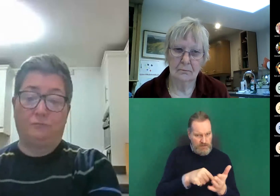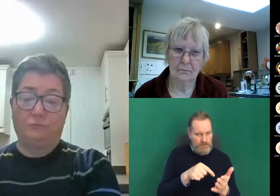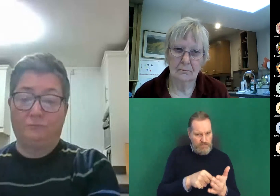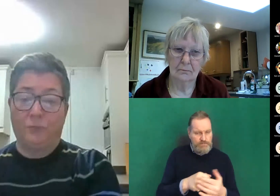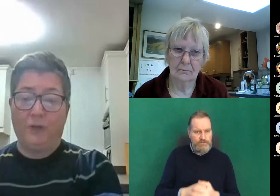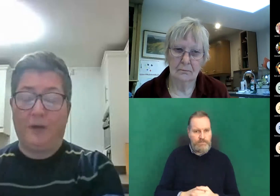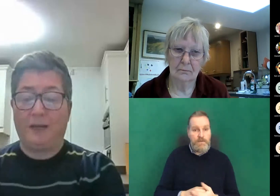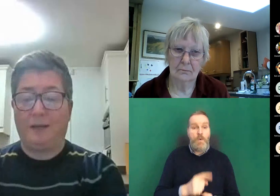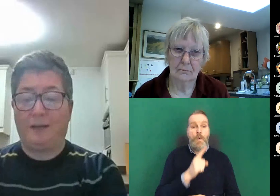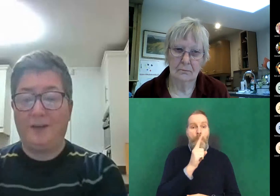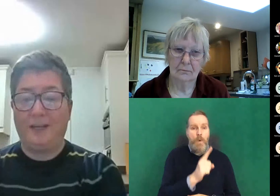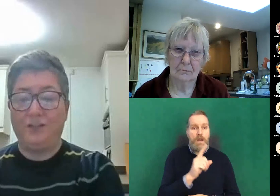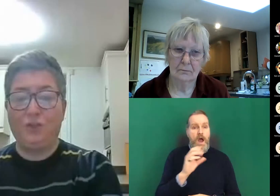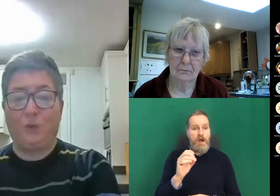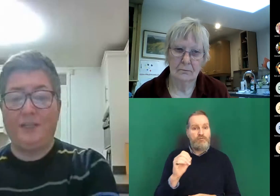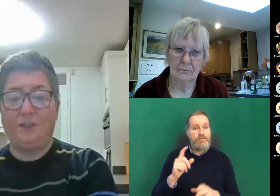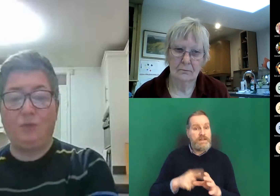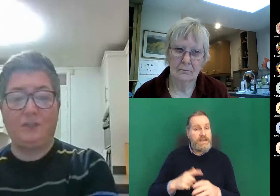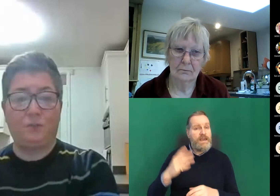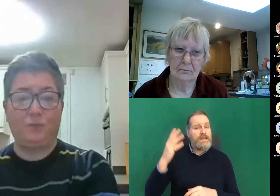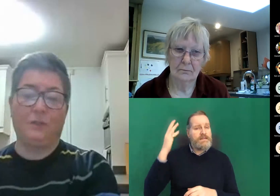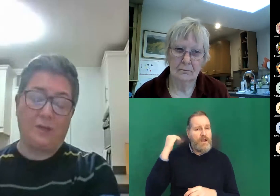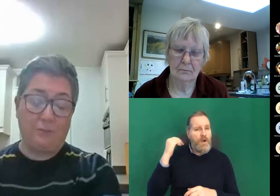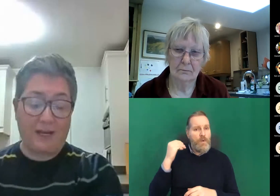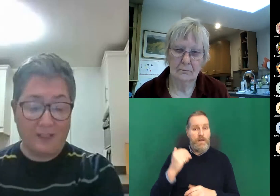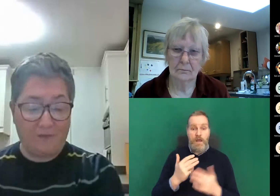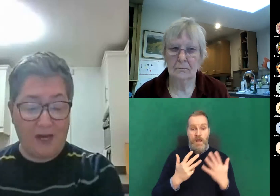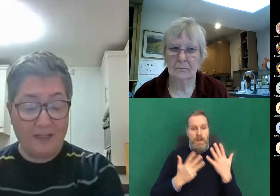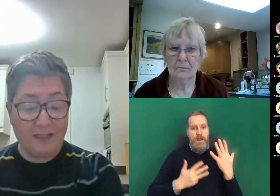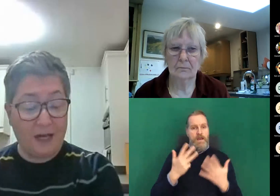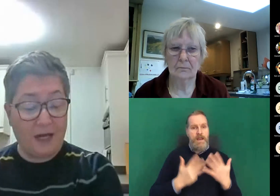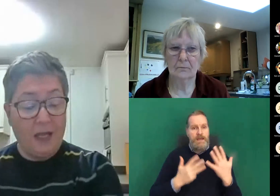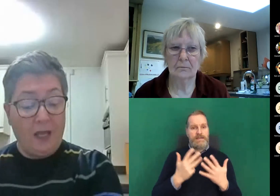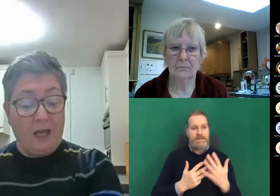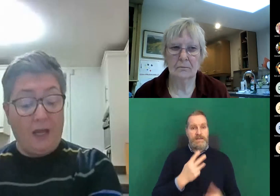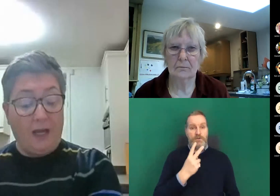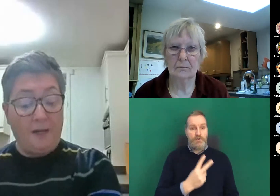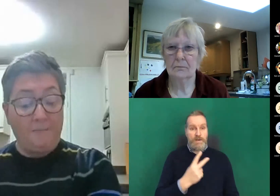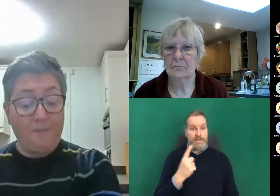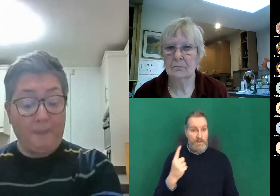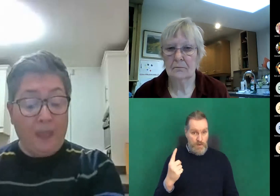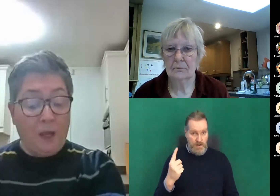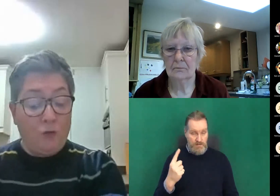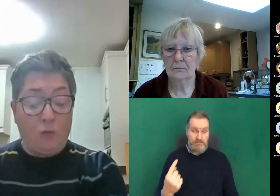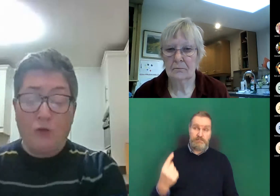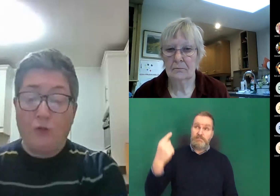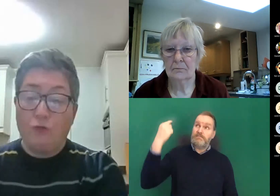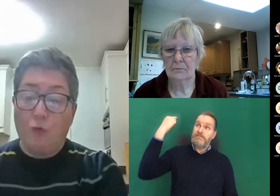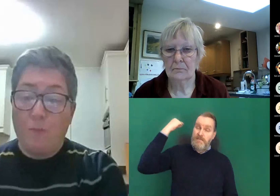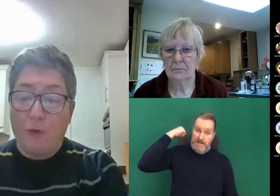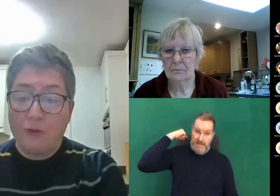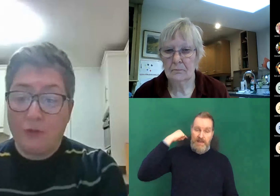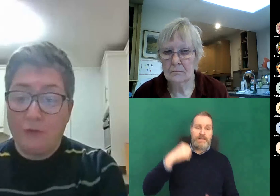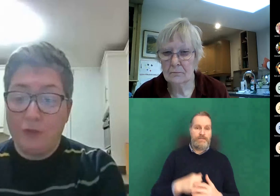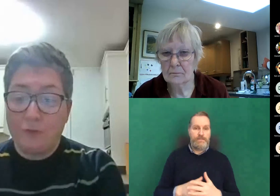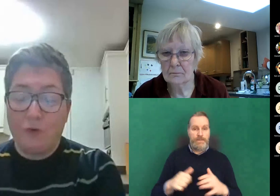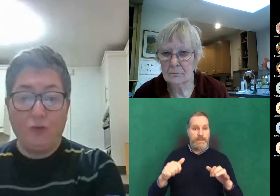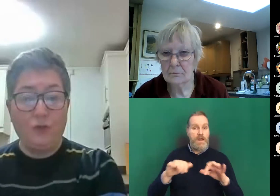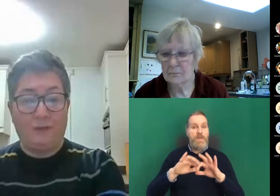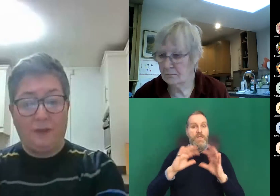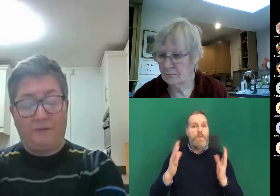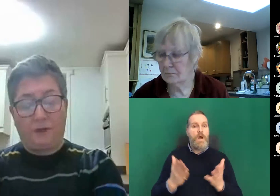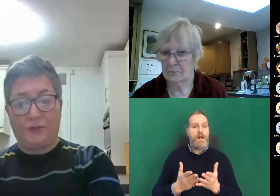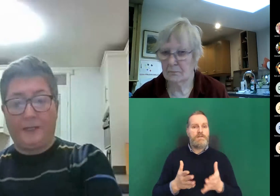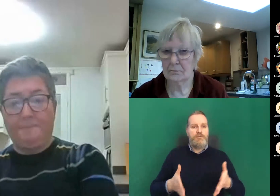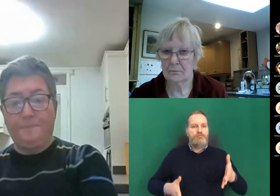100 years ago, way back in 1920, we're looking back as far as that, the word robot